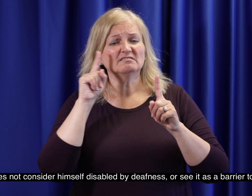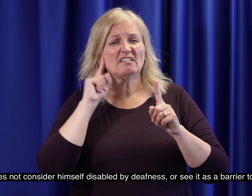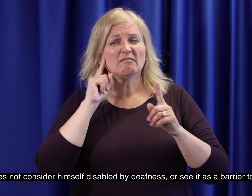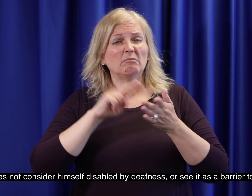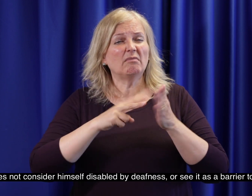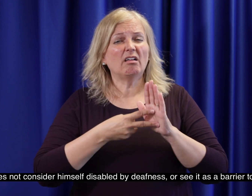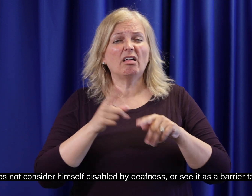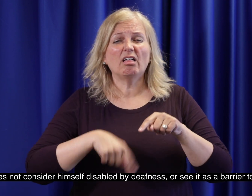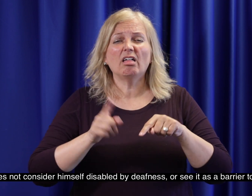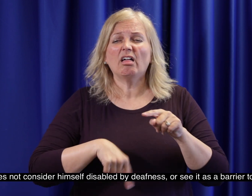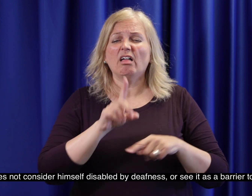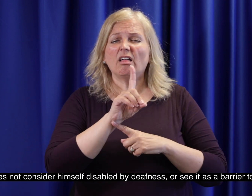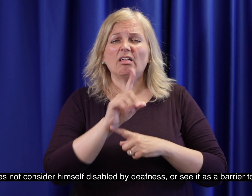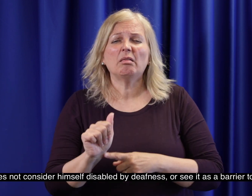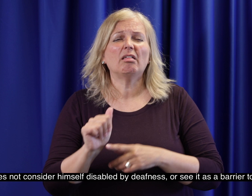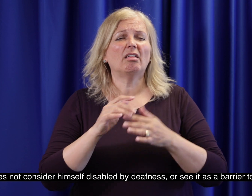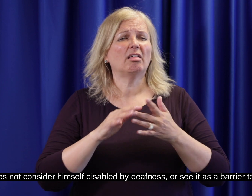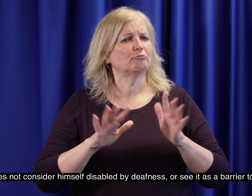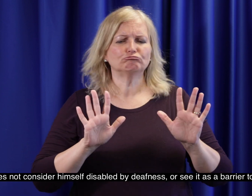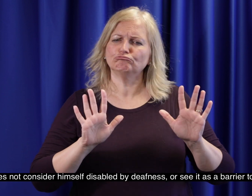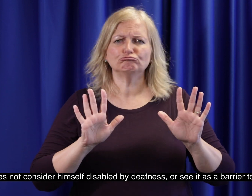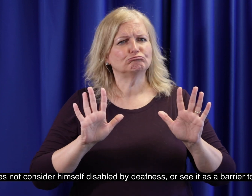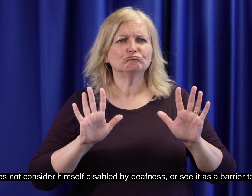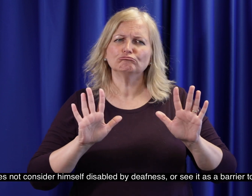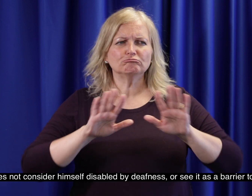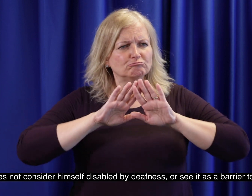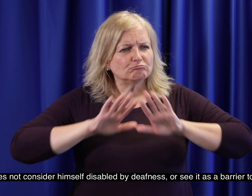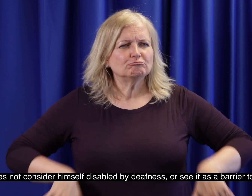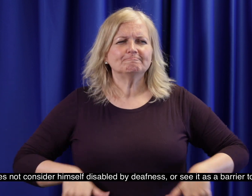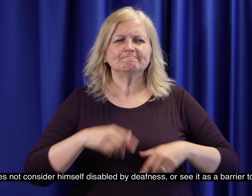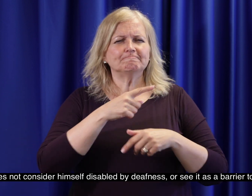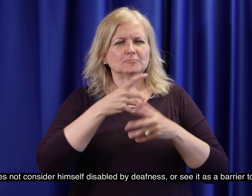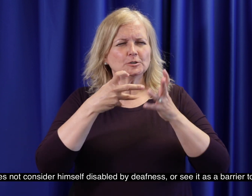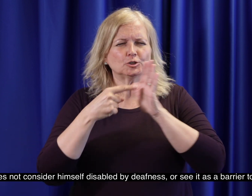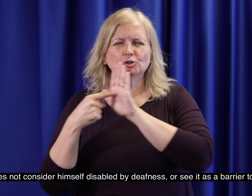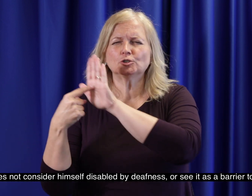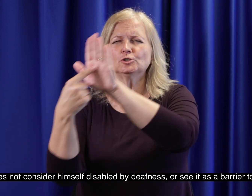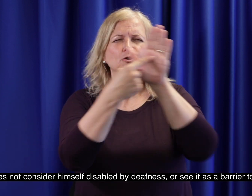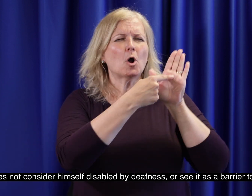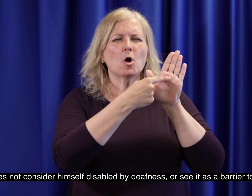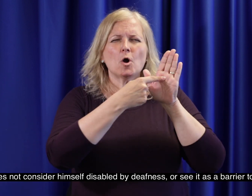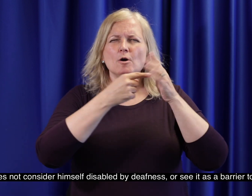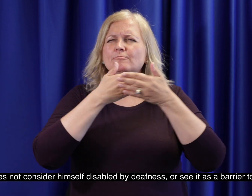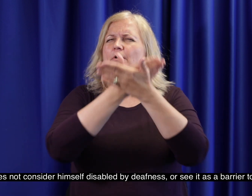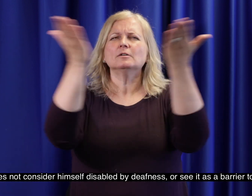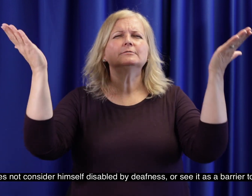Nyle does not consider himself disabled by deafness, nor does he see it as a barrier to his life.